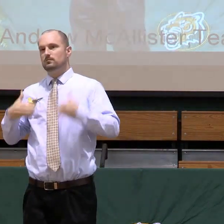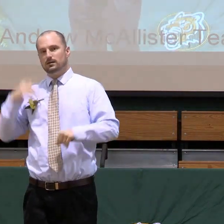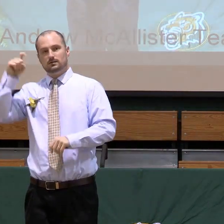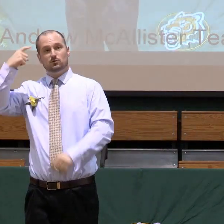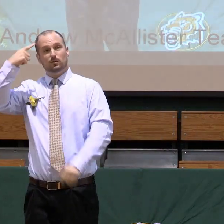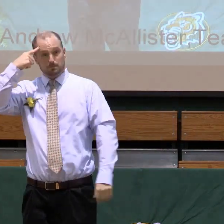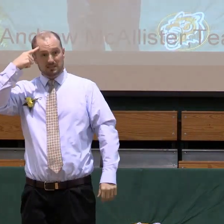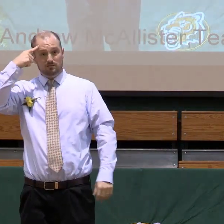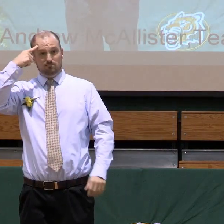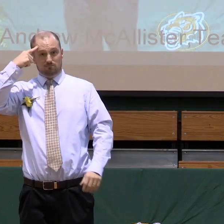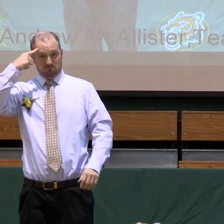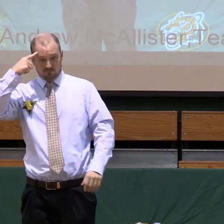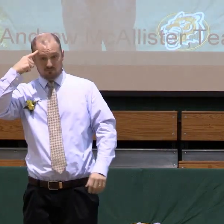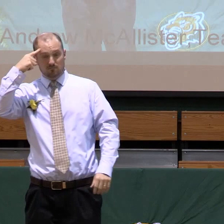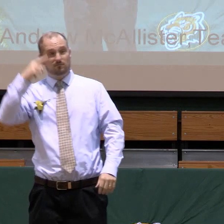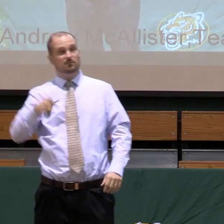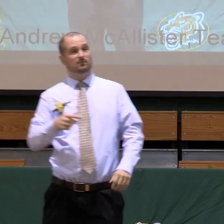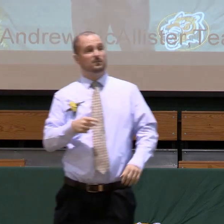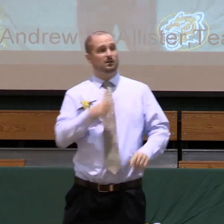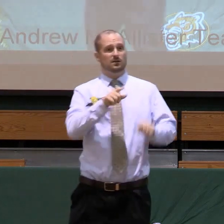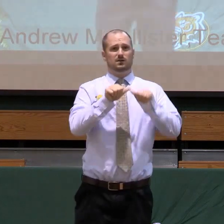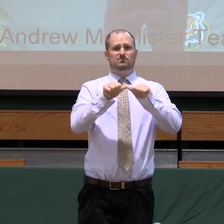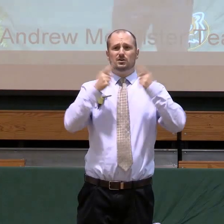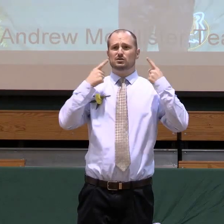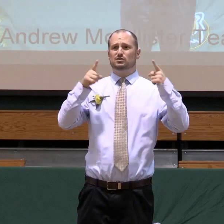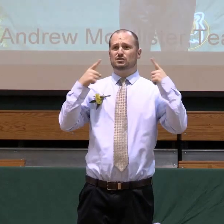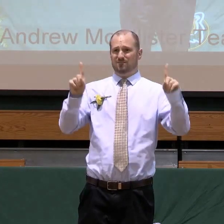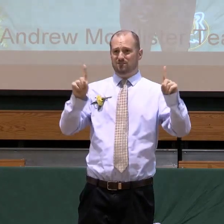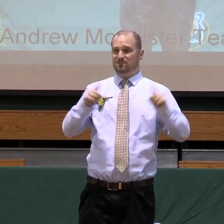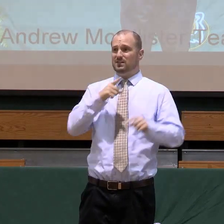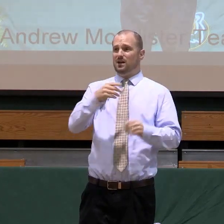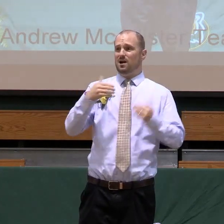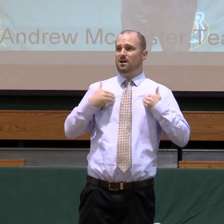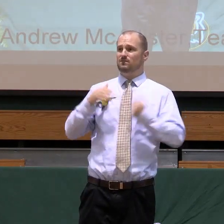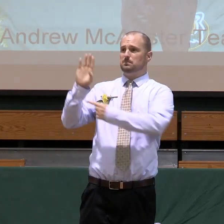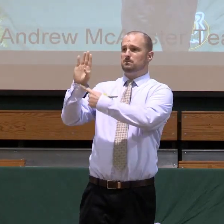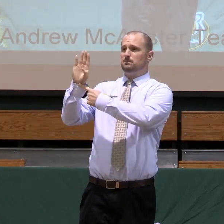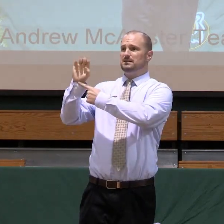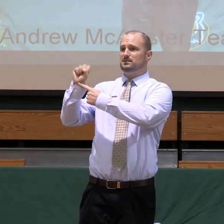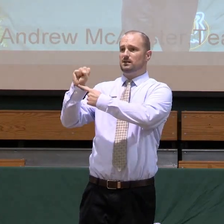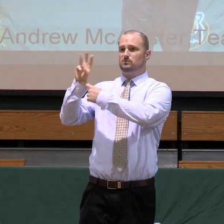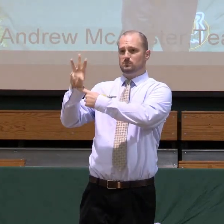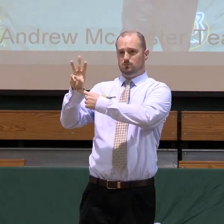president for the black deaf student government there, or for the black student government there.